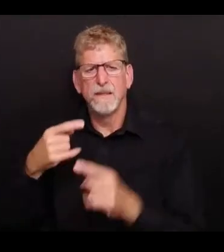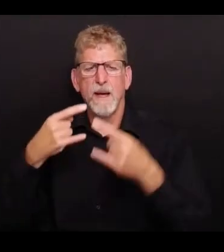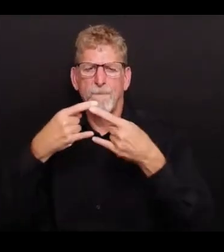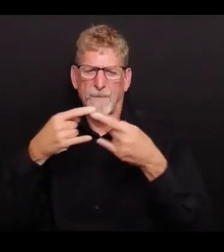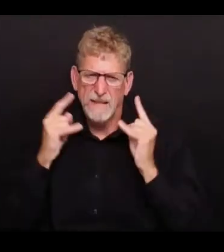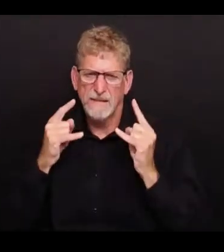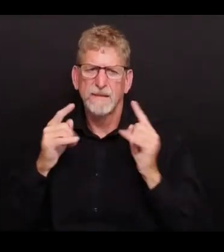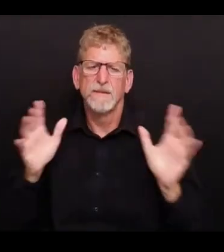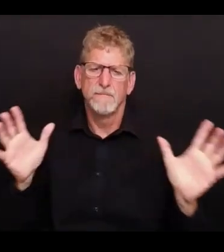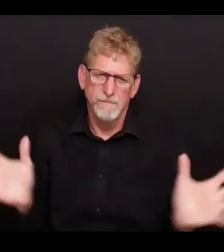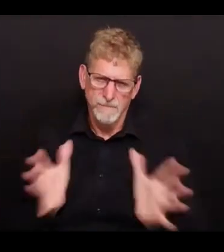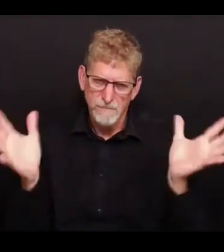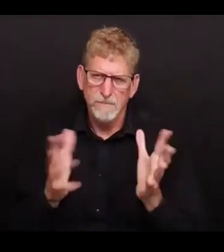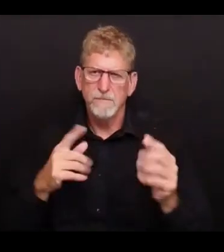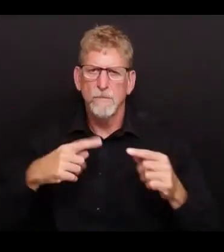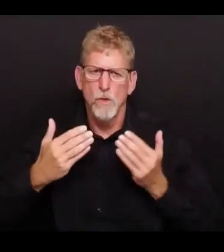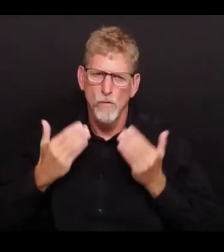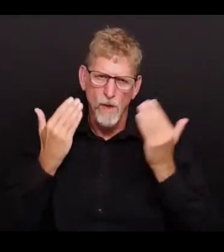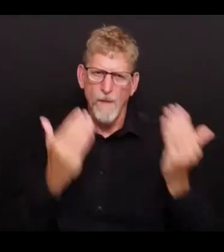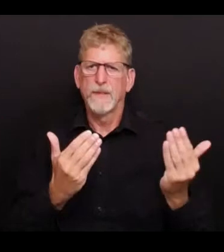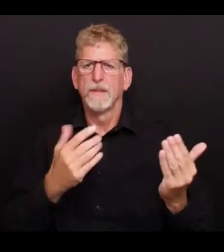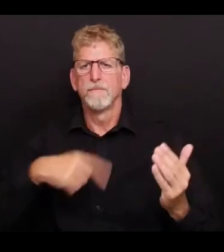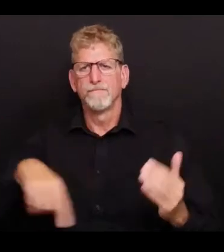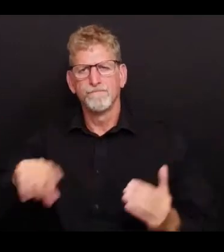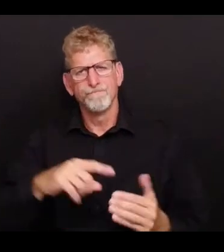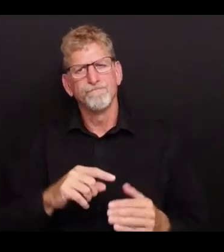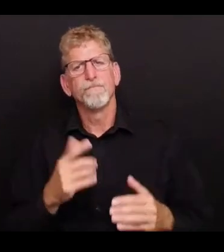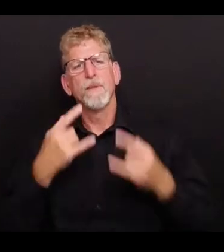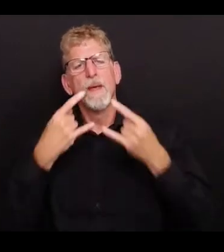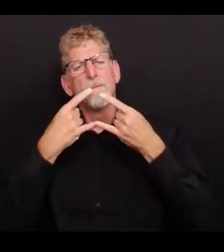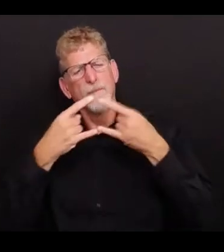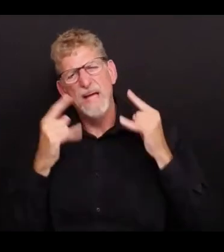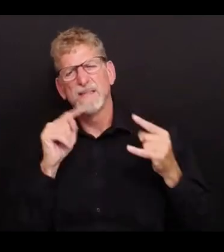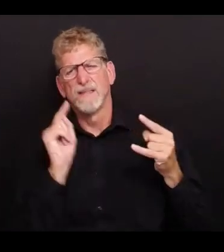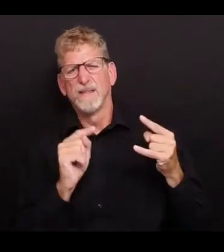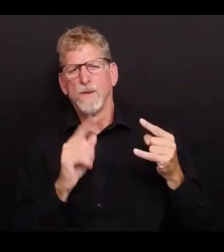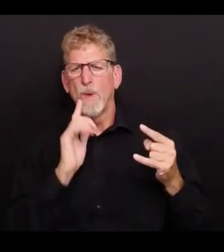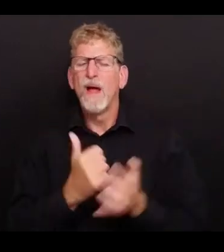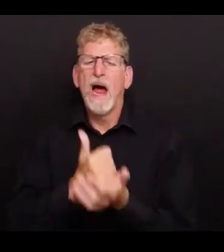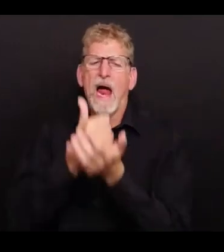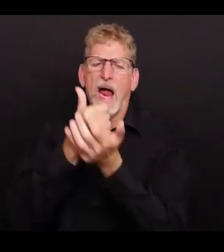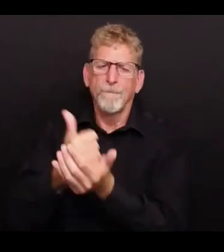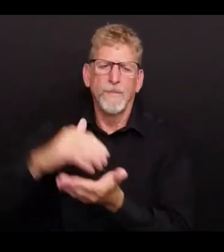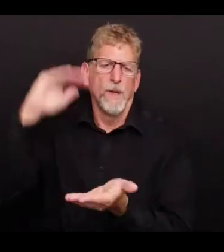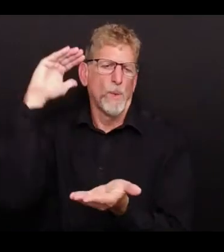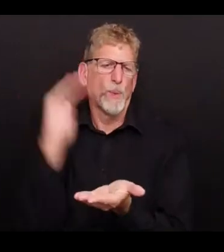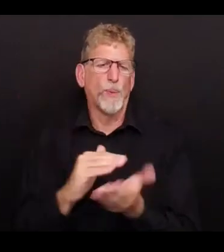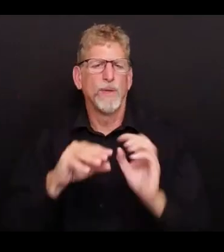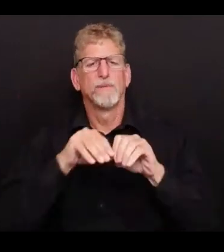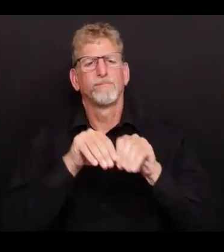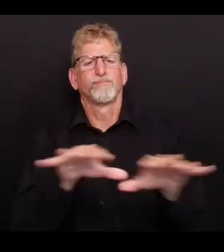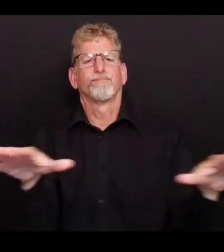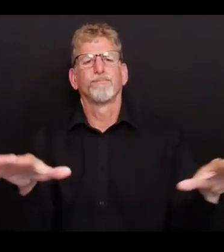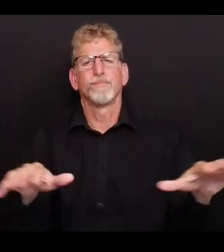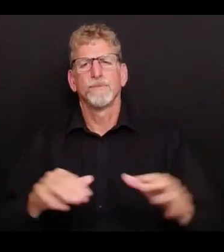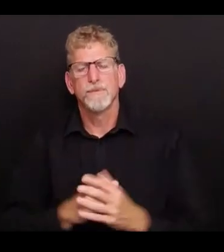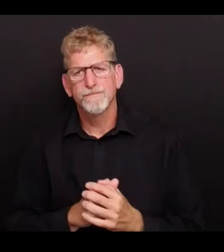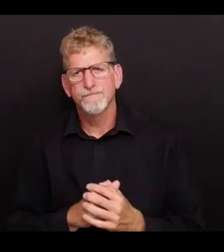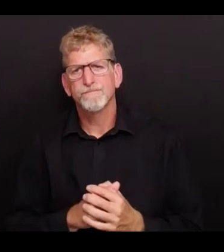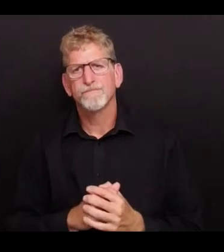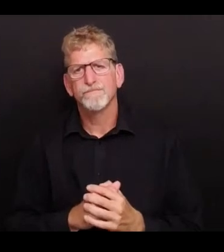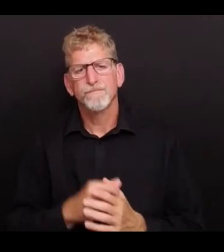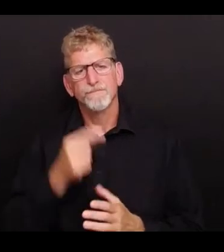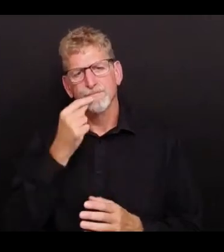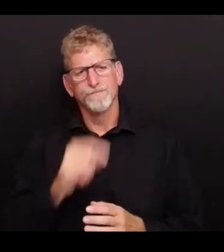message that bears repeating. Masking reduces transmission of COVID, period. Your mask protects you and those around